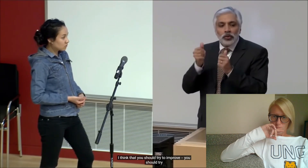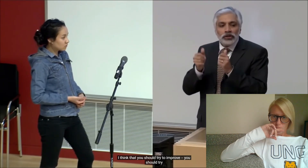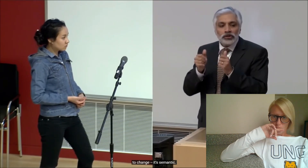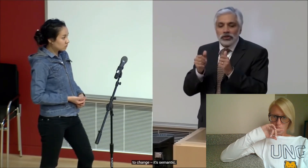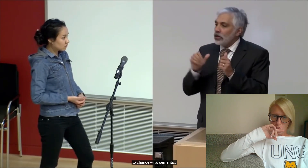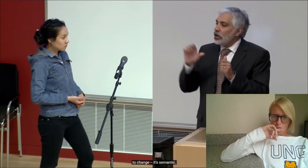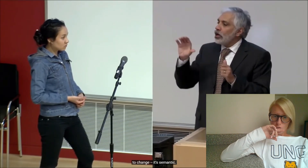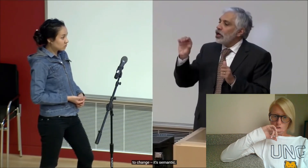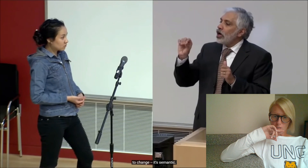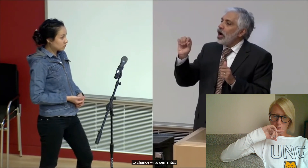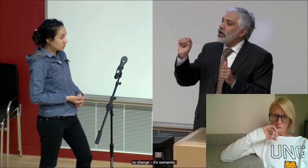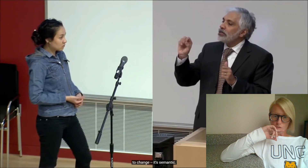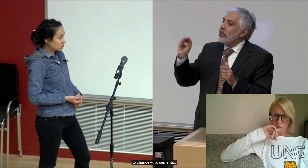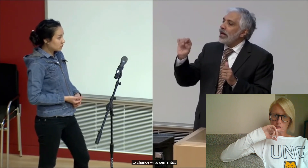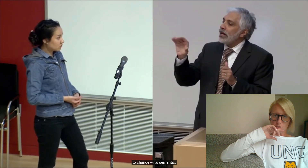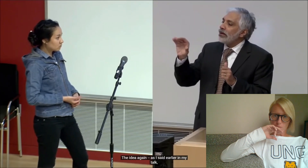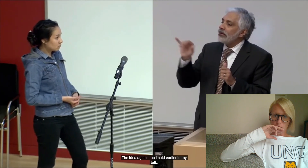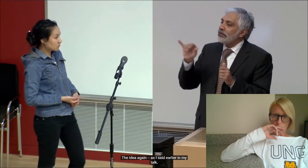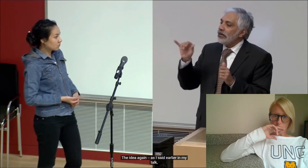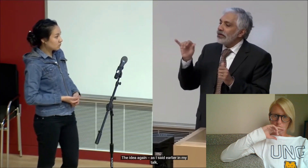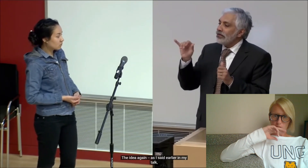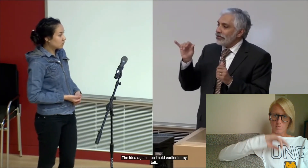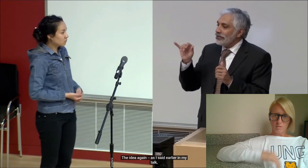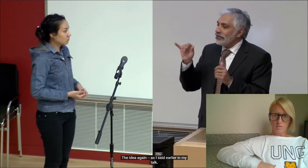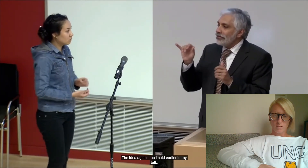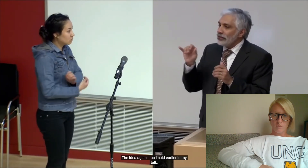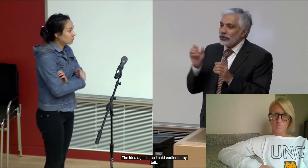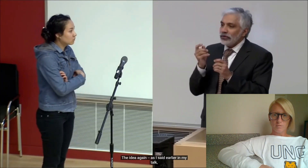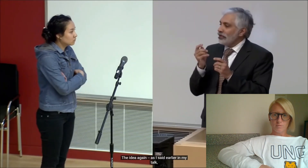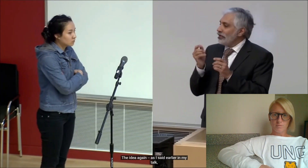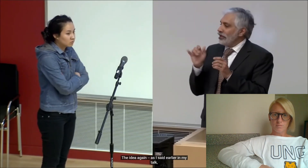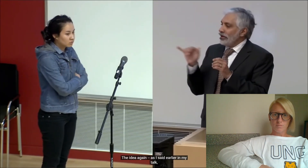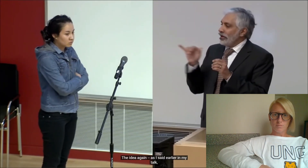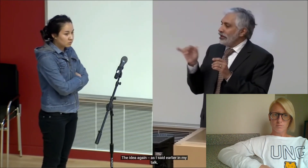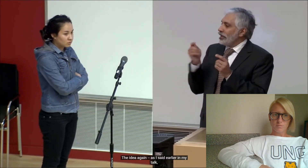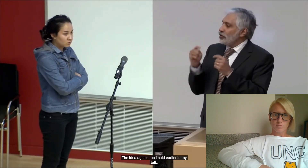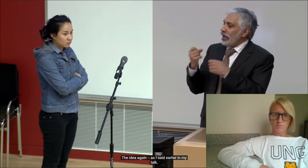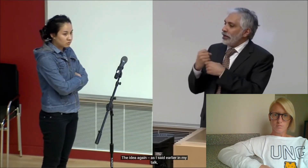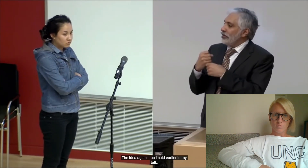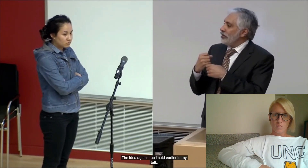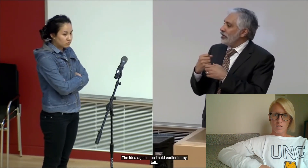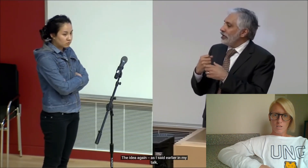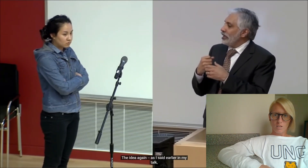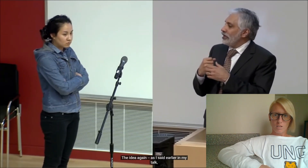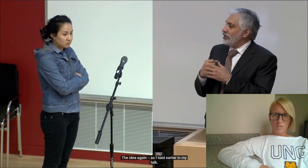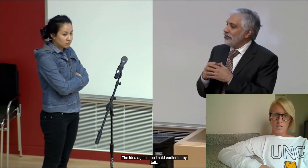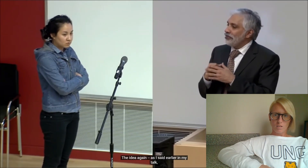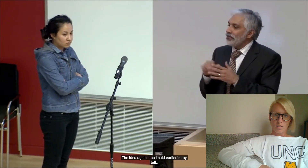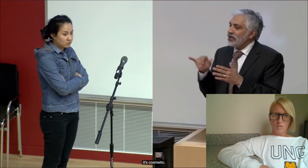You should try to change. change. It's semantic. It's semantic, the idea, again, as I said earlier in my talk.